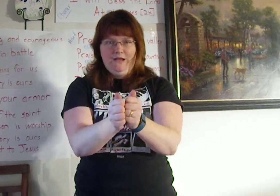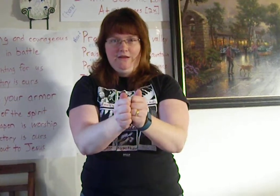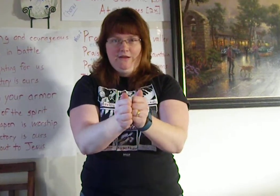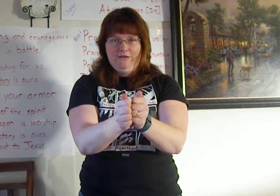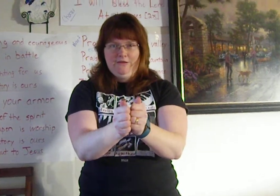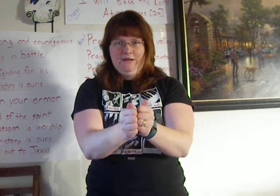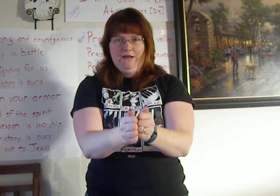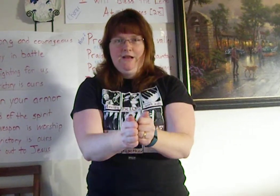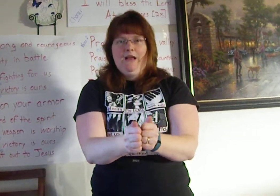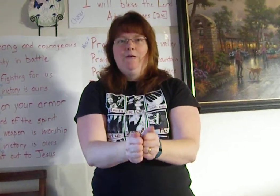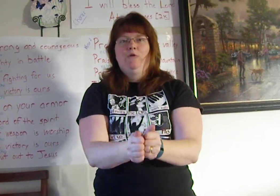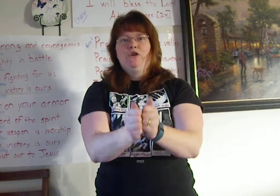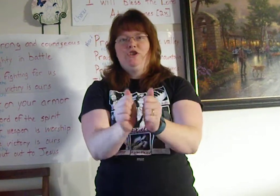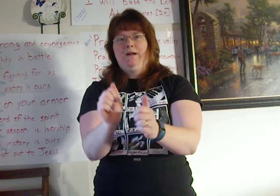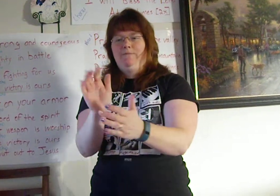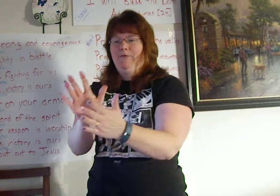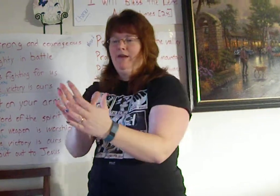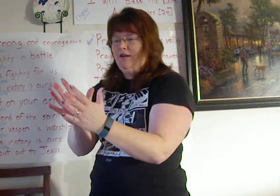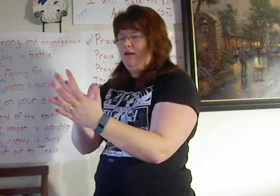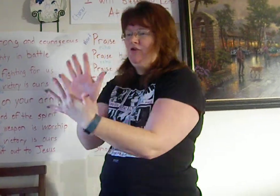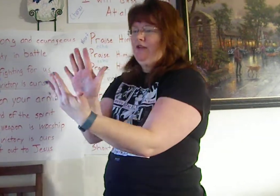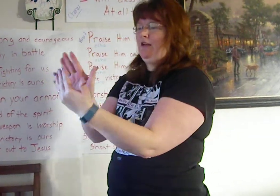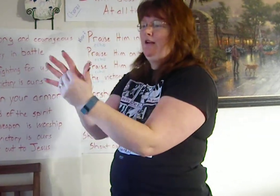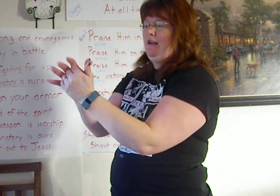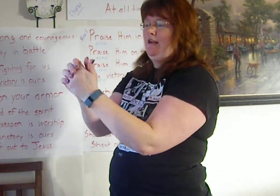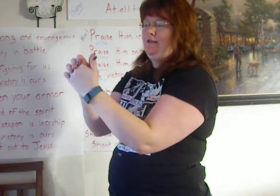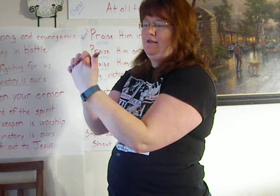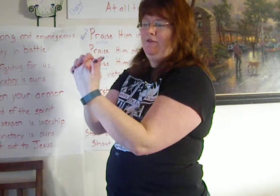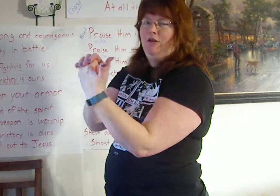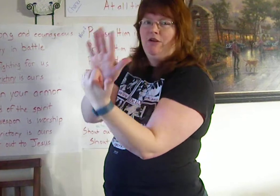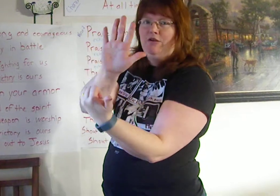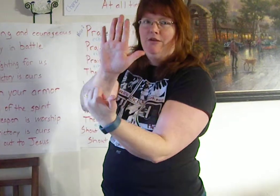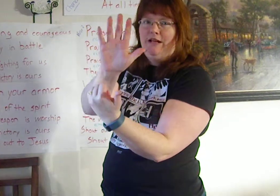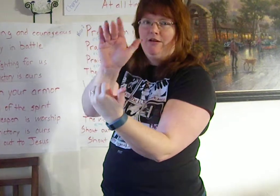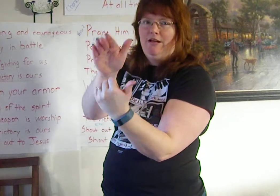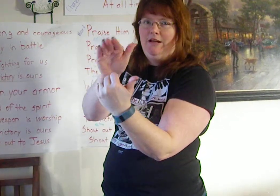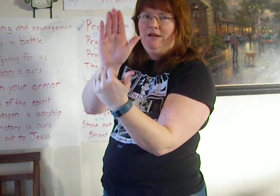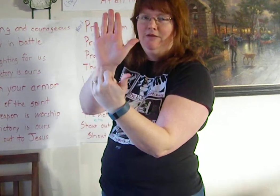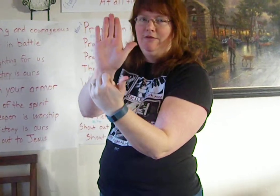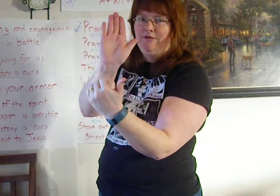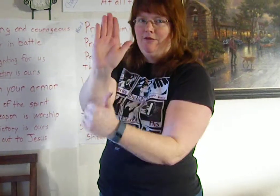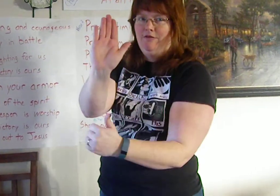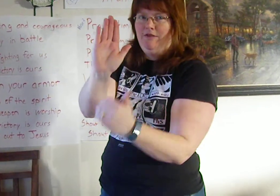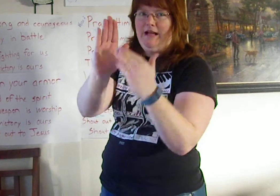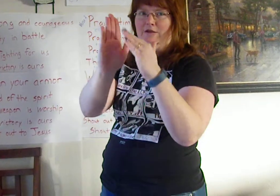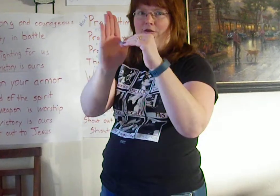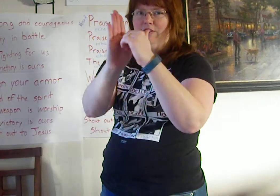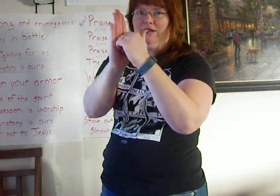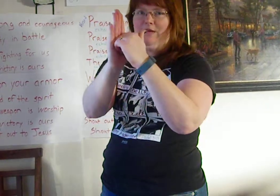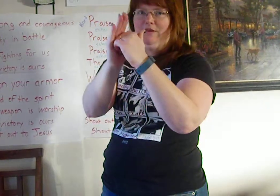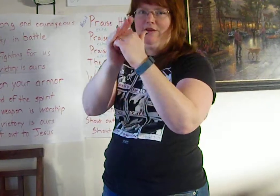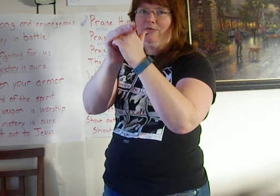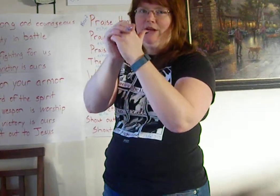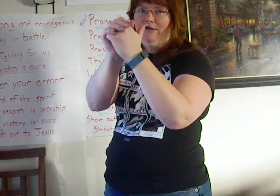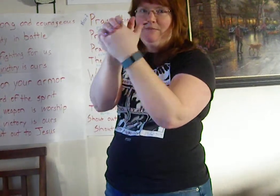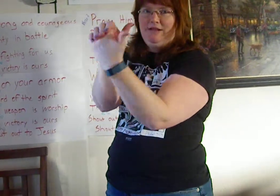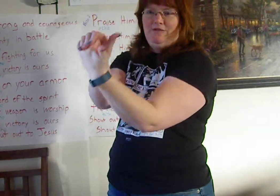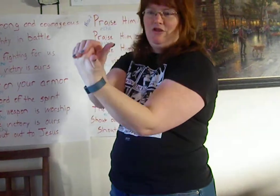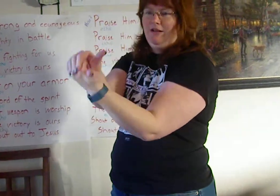with, and worship is you take your hands, you lay your hand flat over the top of the other one, it grips it